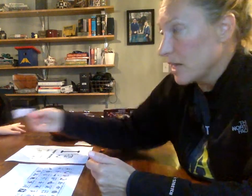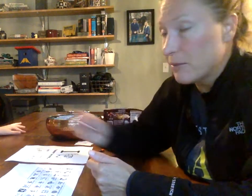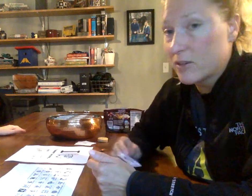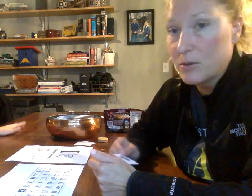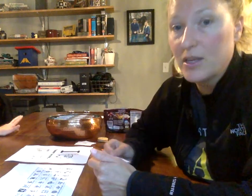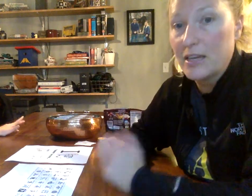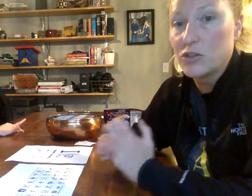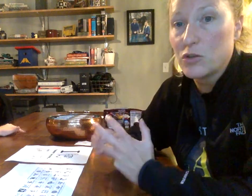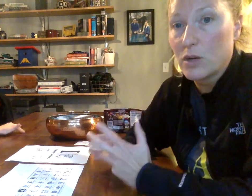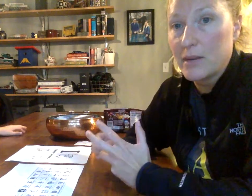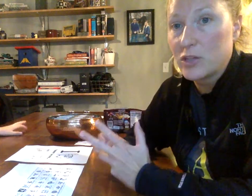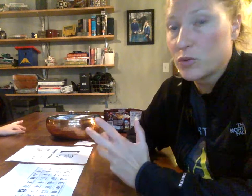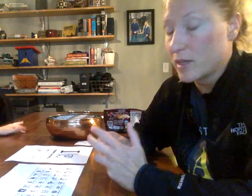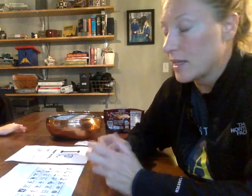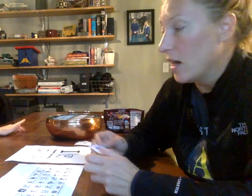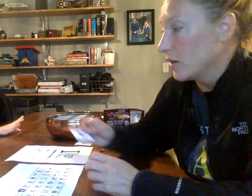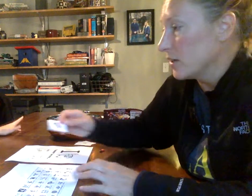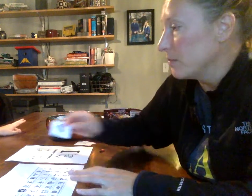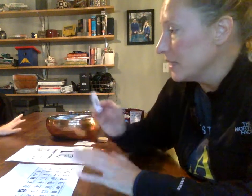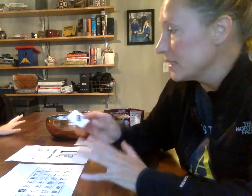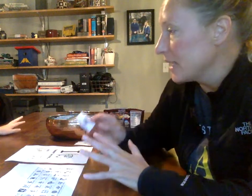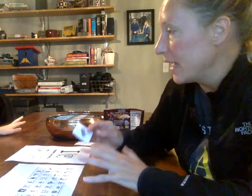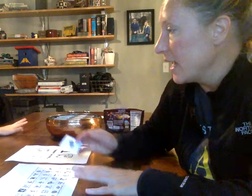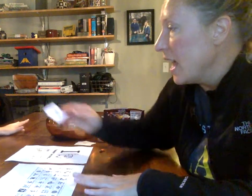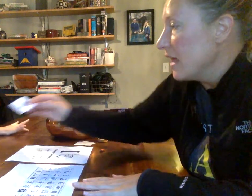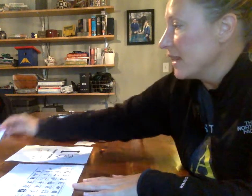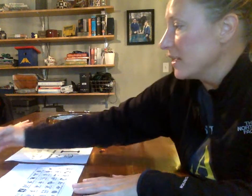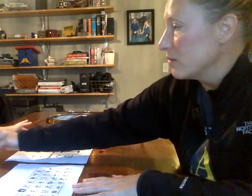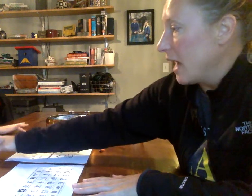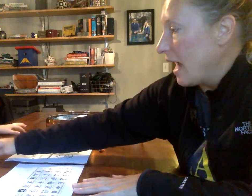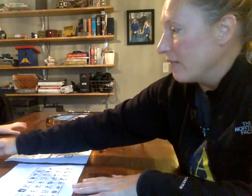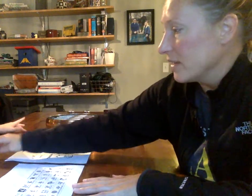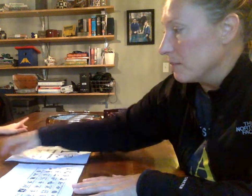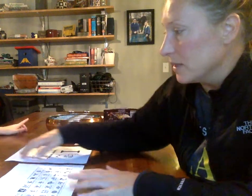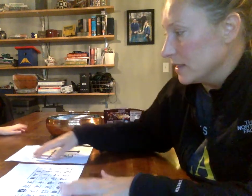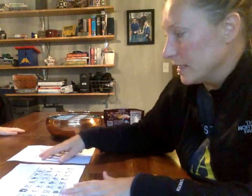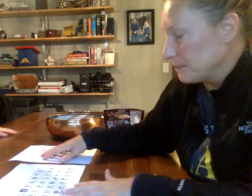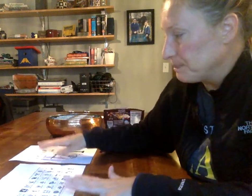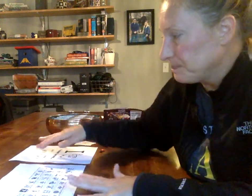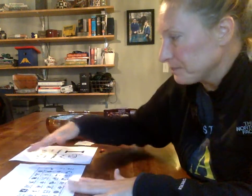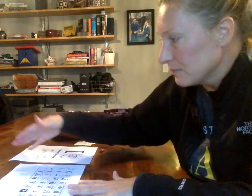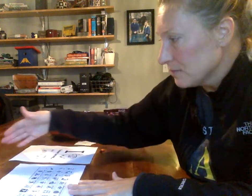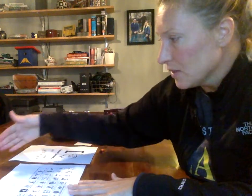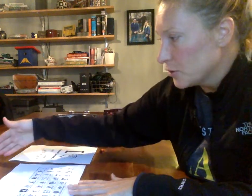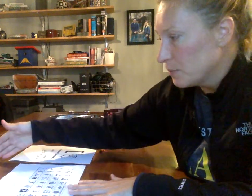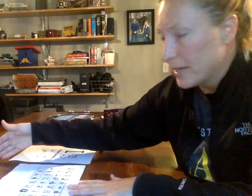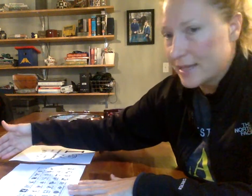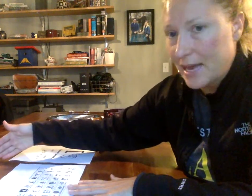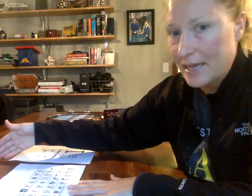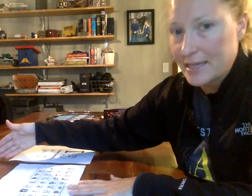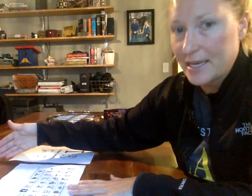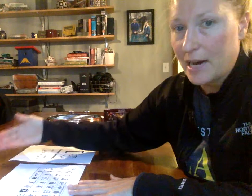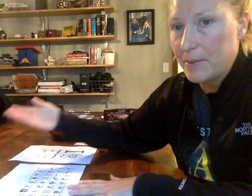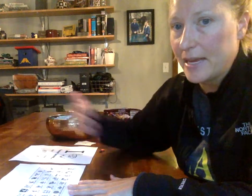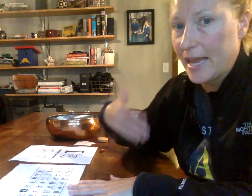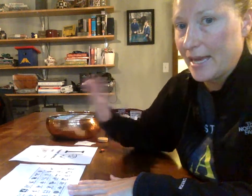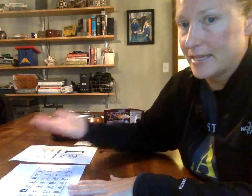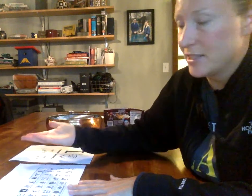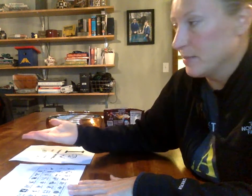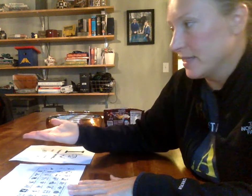of communication, you want to make sure that they honor it. But let's say they don't have the ability to pick that thing up and hand it to me saying